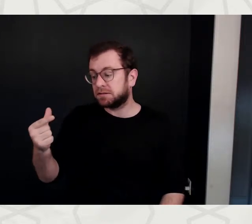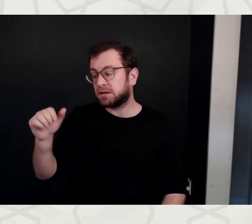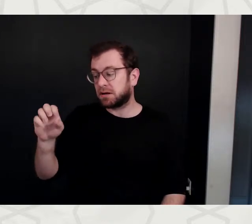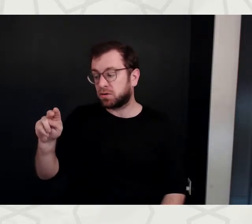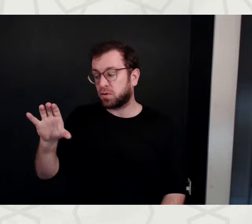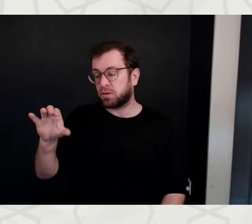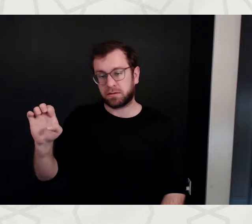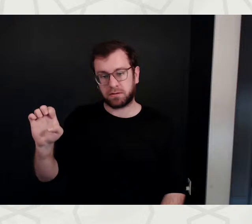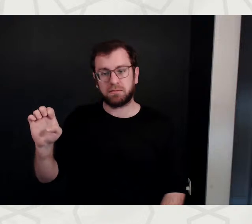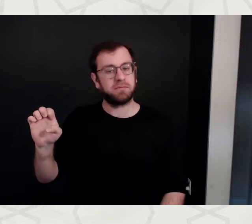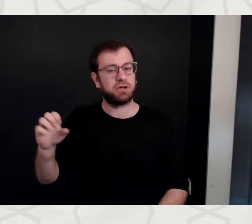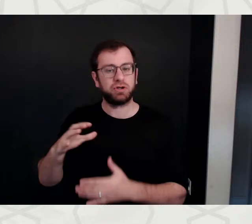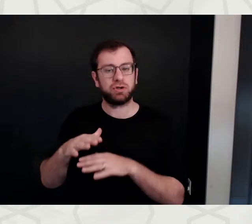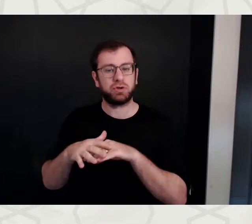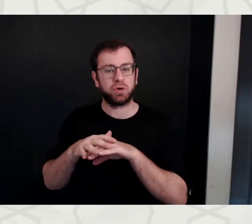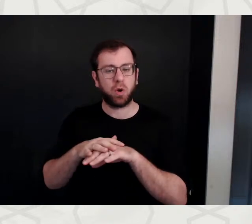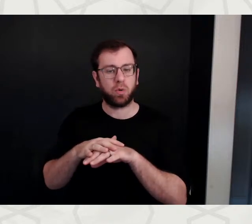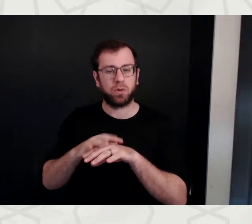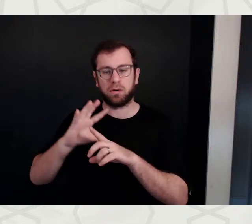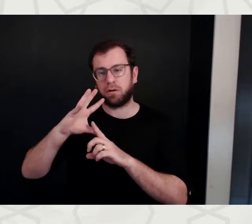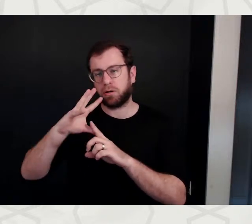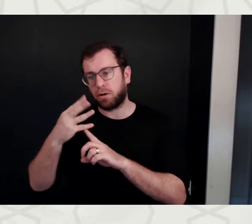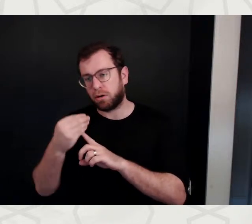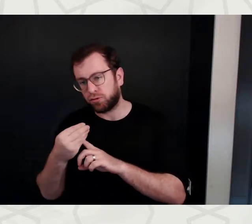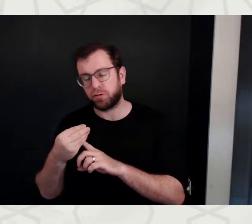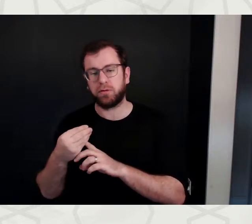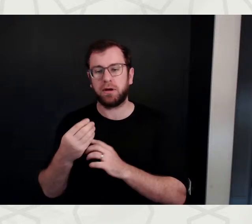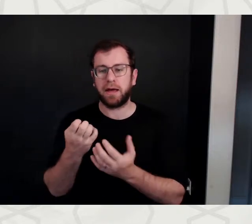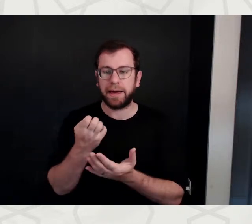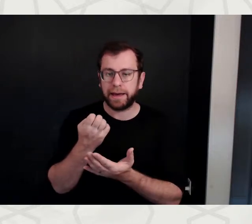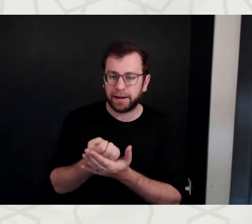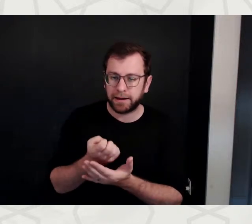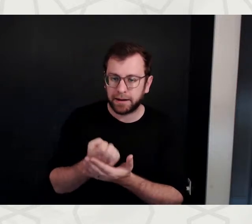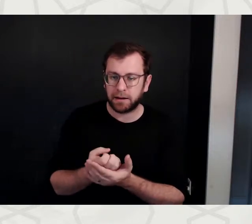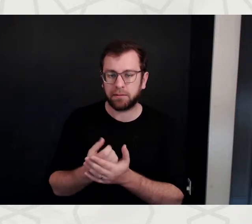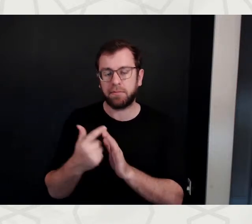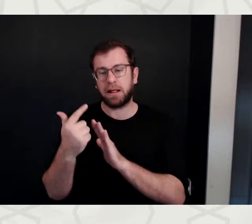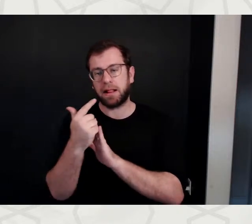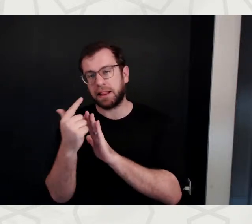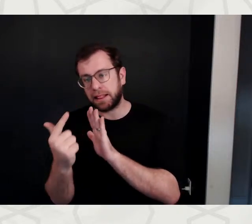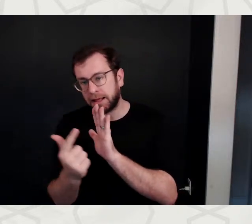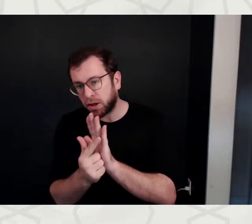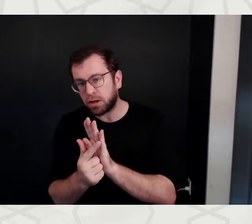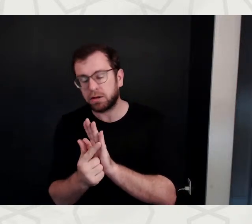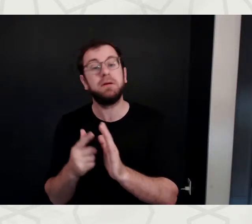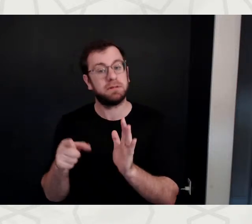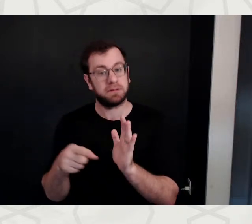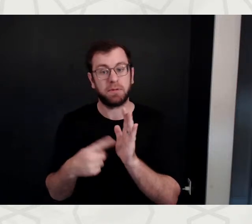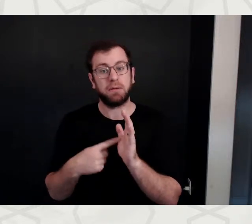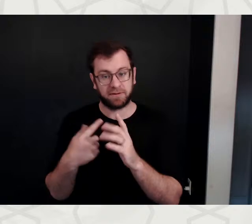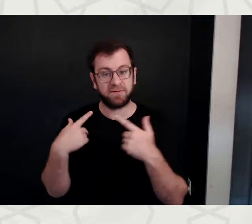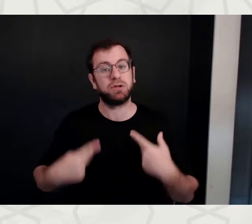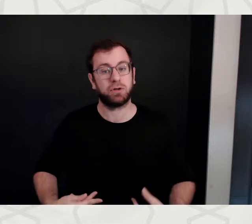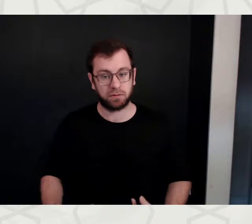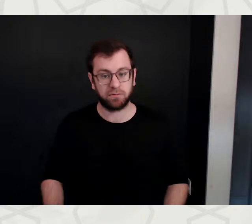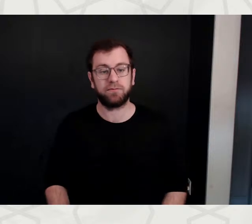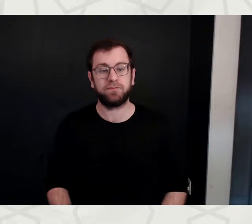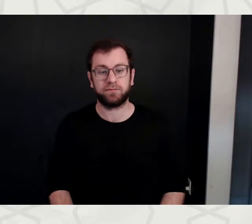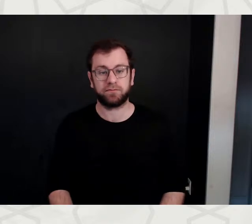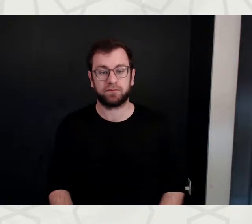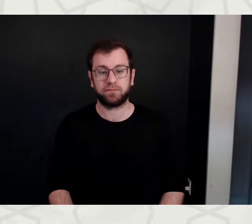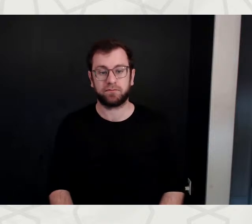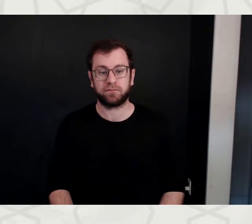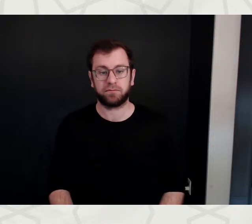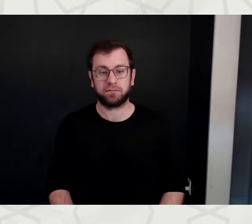It's cultural, it's economic, it's legal, sometimes physical. Duncan